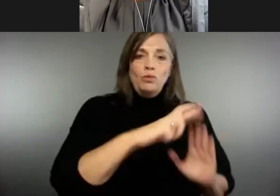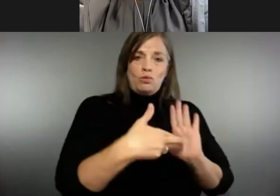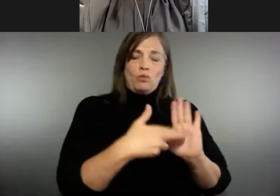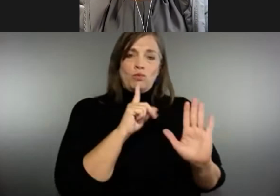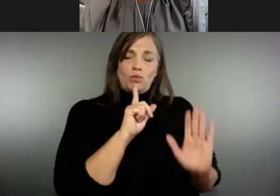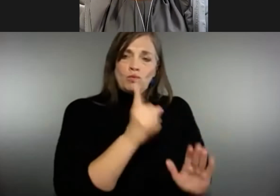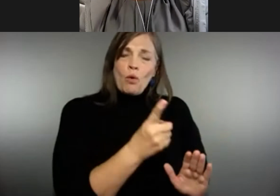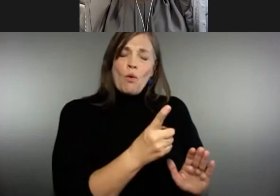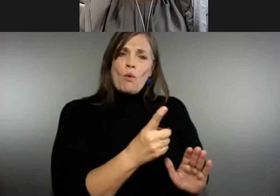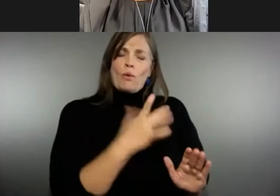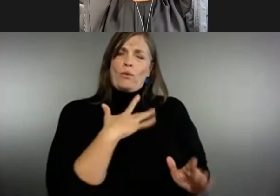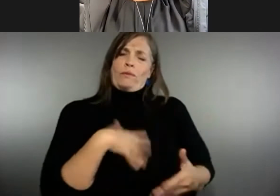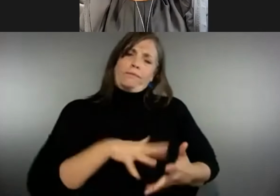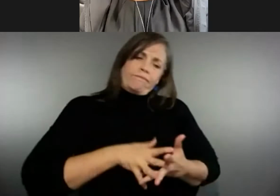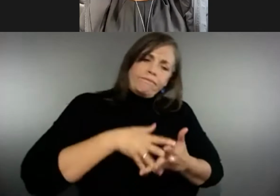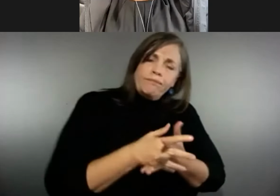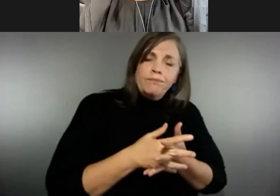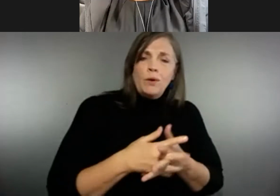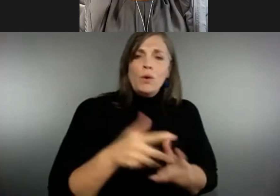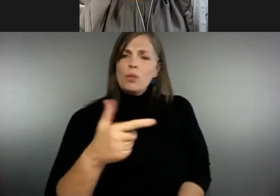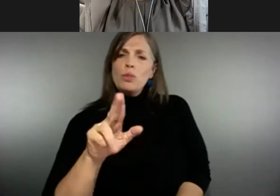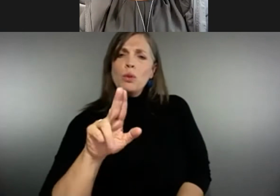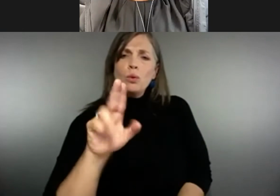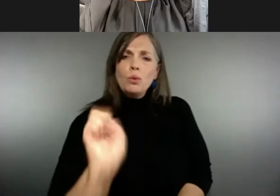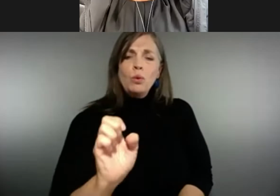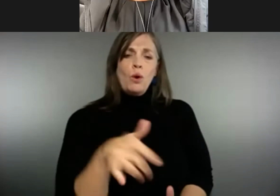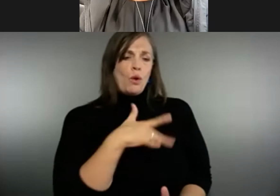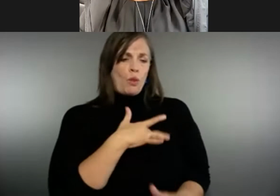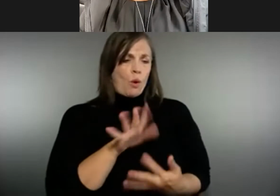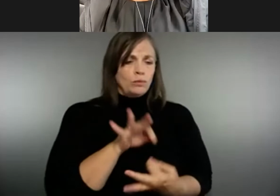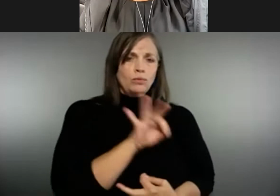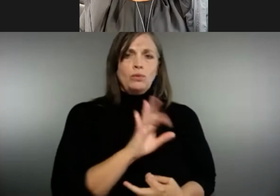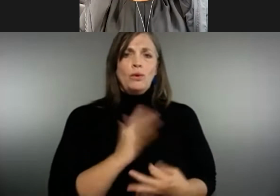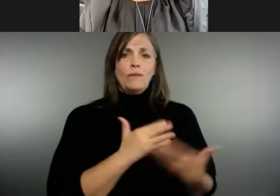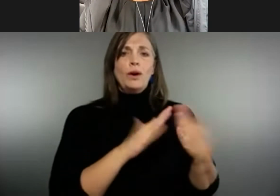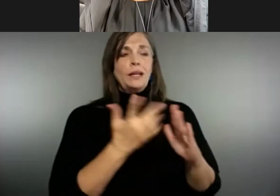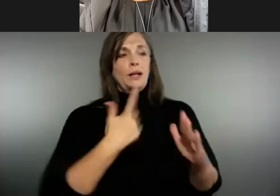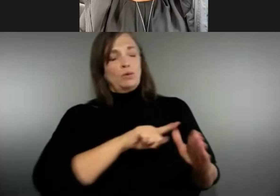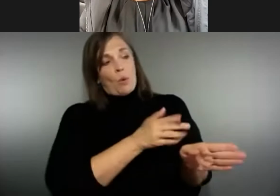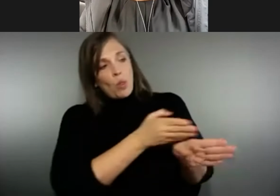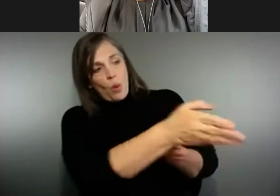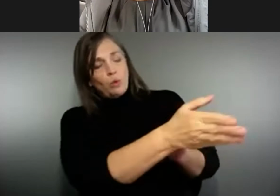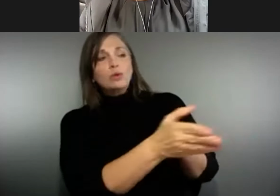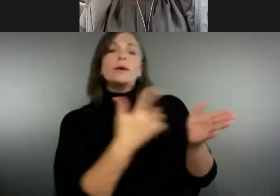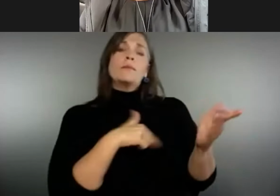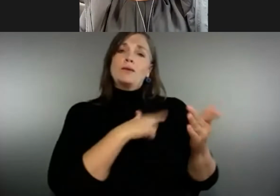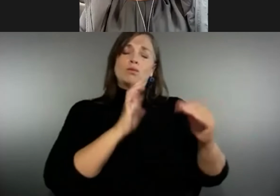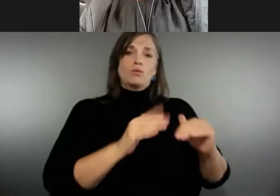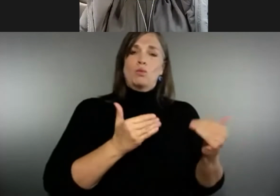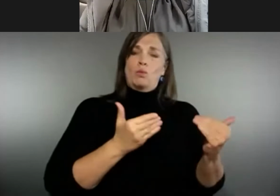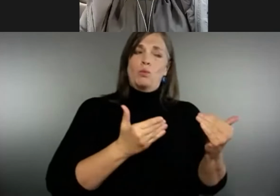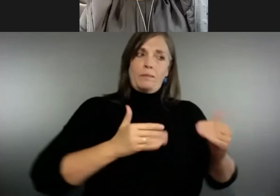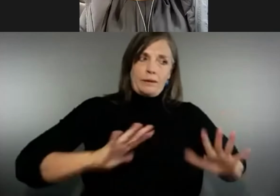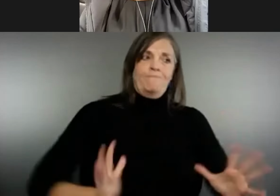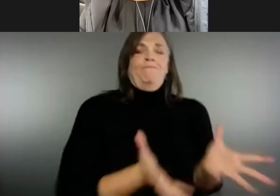um so we need to expand those um those career pathways but we also need to make sure that they are bolstered with fair wages